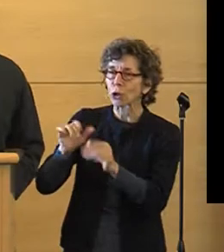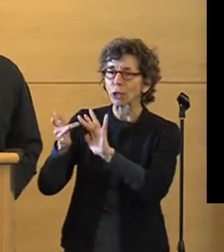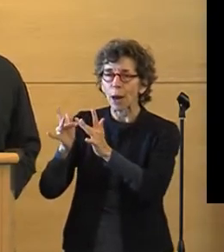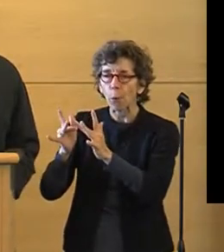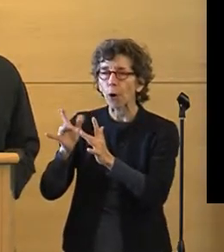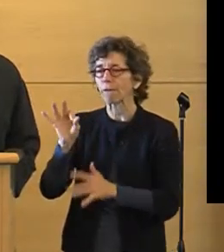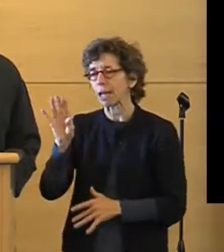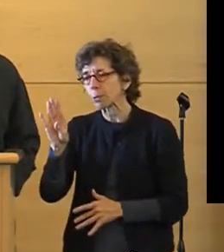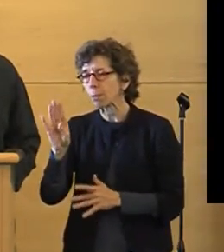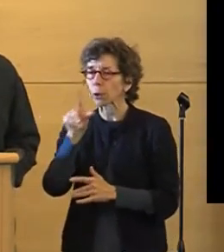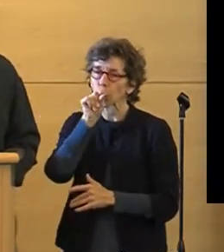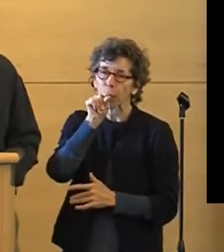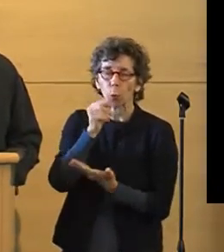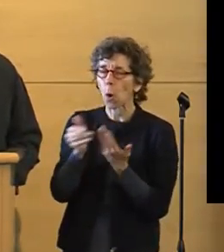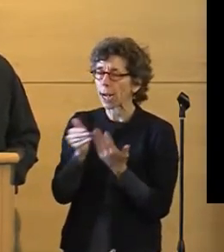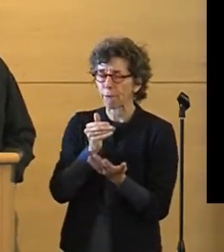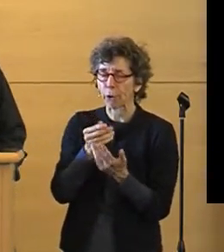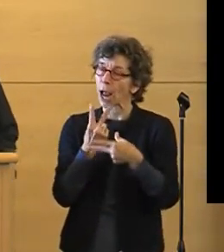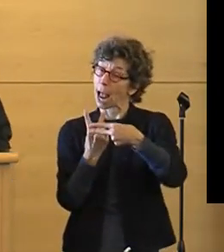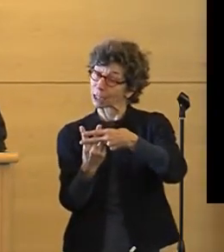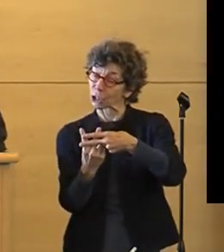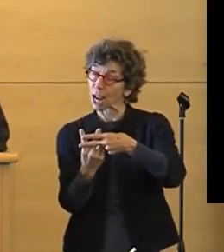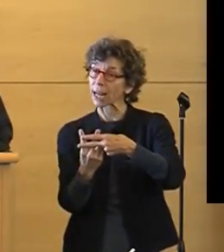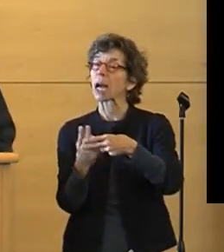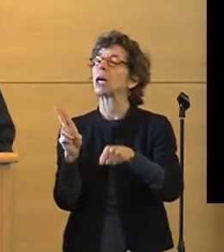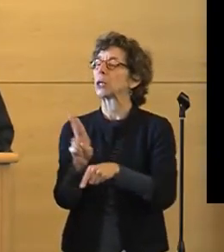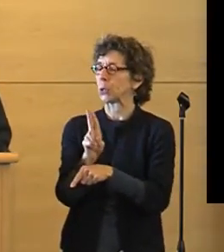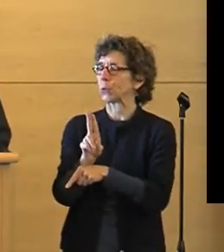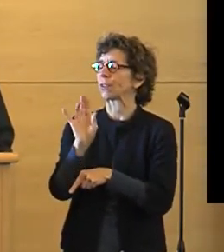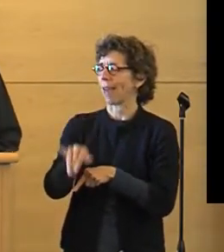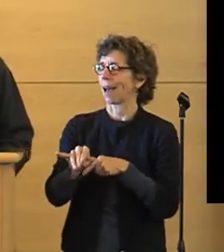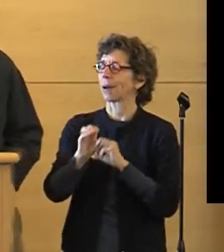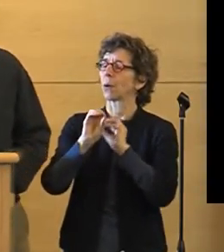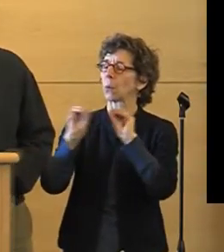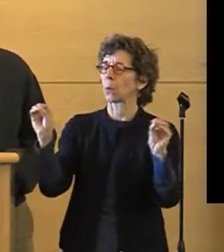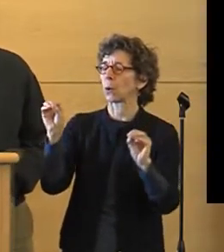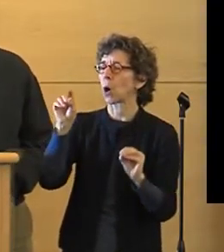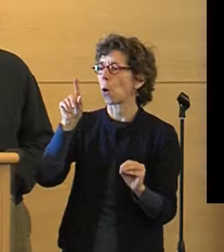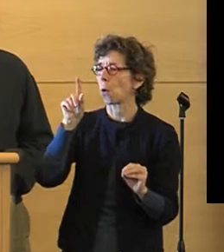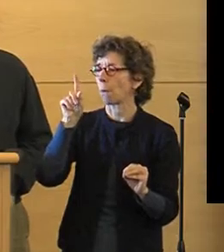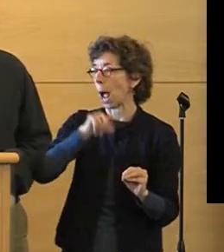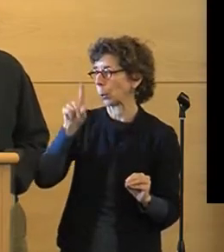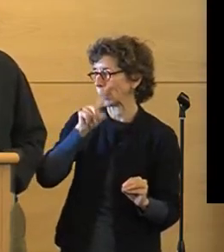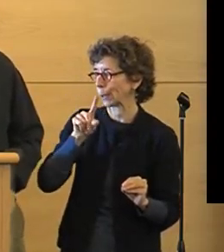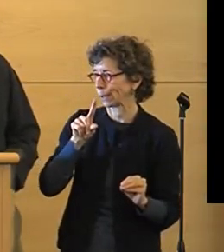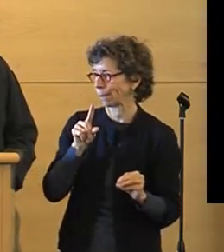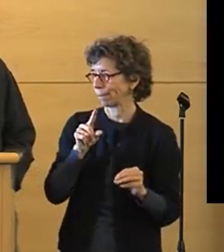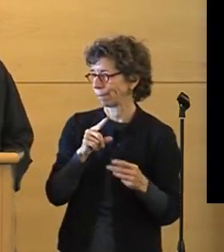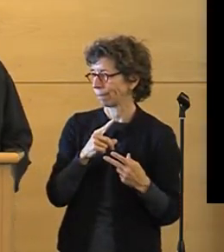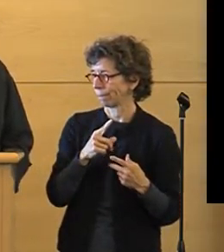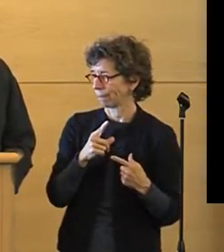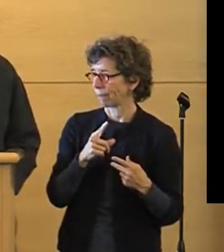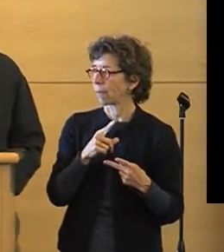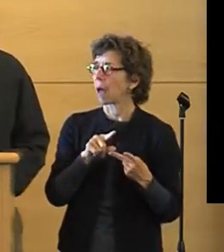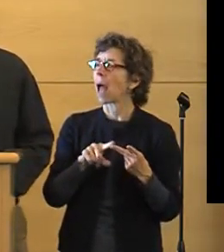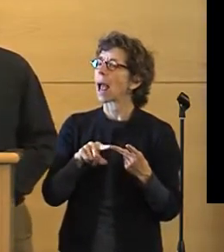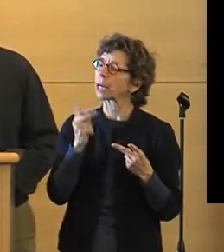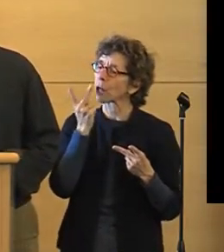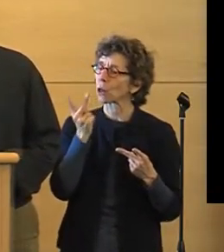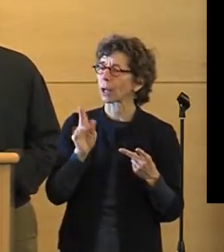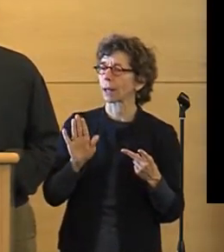encourage you to promote this. But take the no mouse challenge with hashtag no mouse. So this is something,